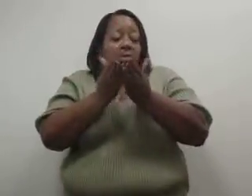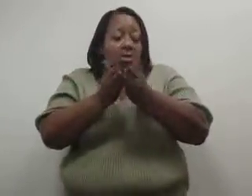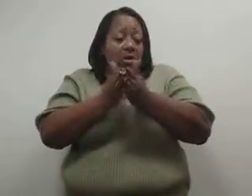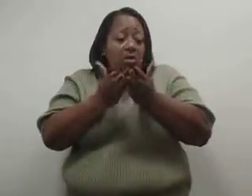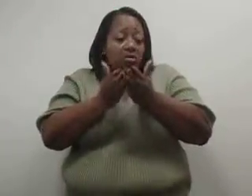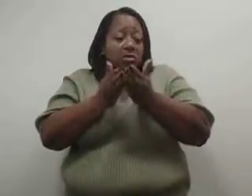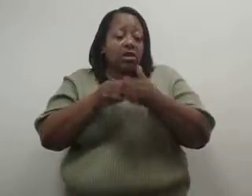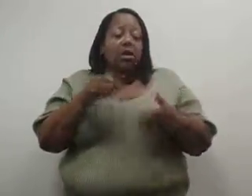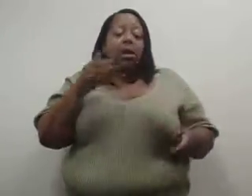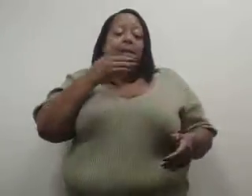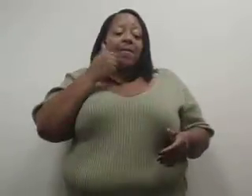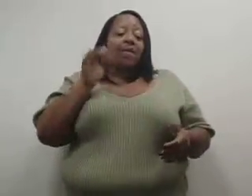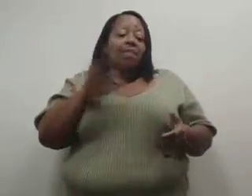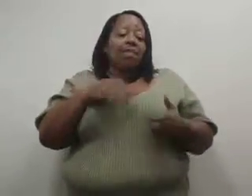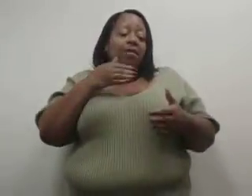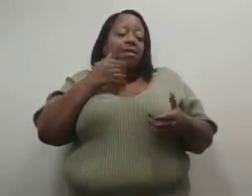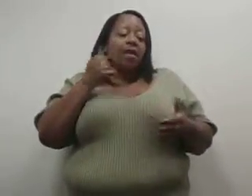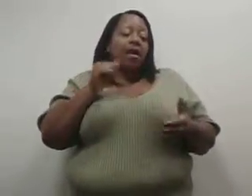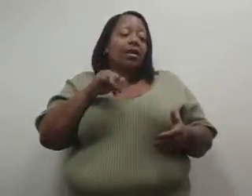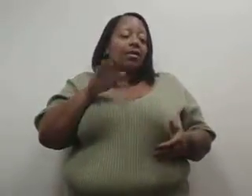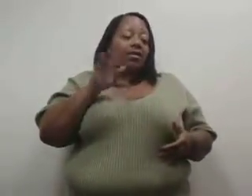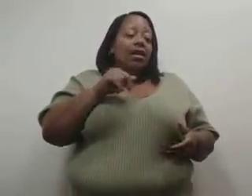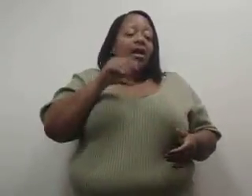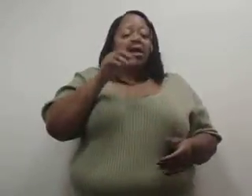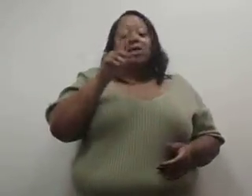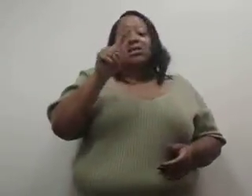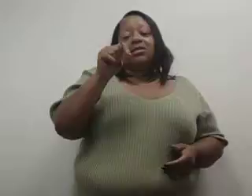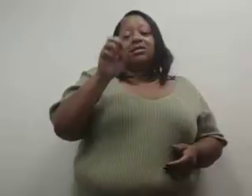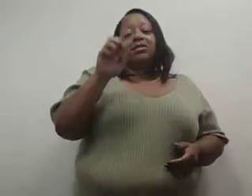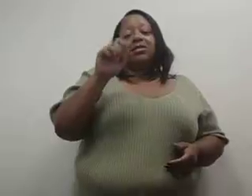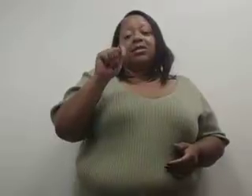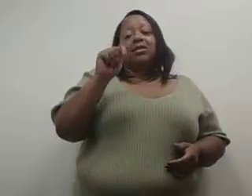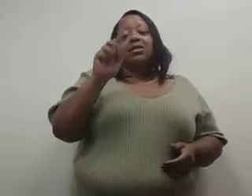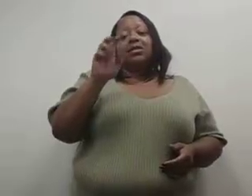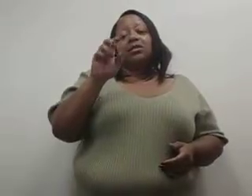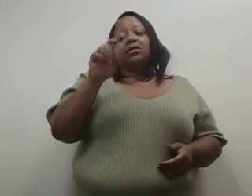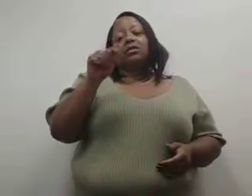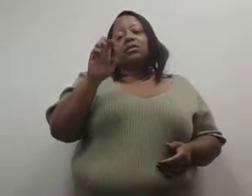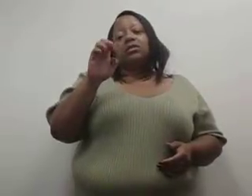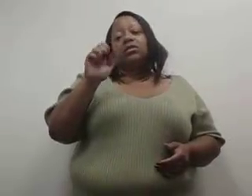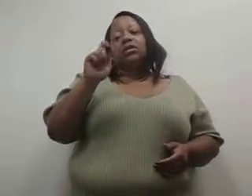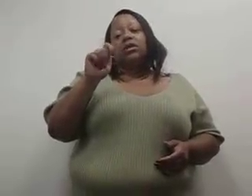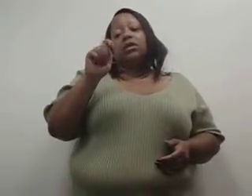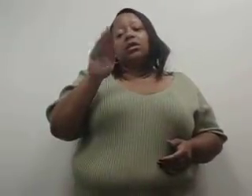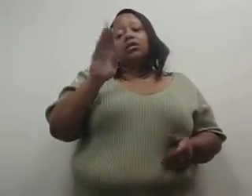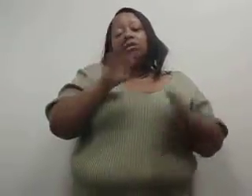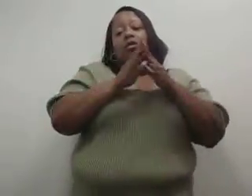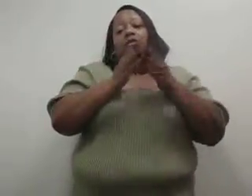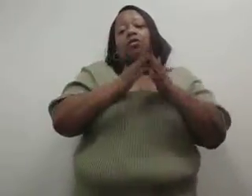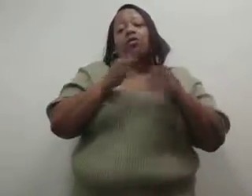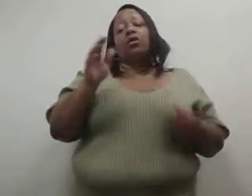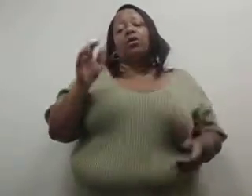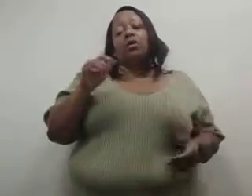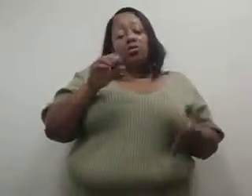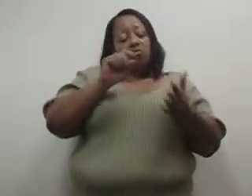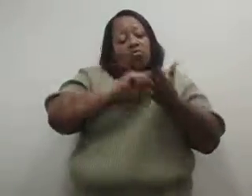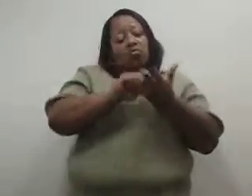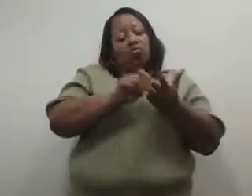about, other than textbook authors. So that being said, I send them off to the library and I ask them to